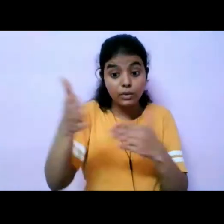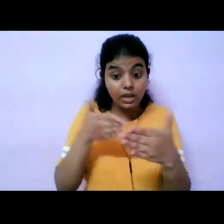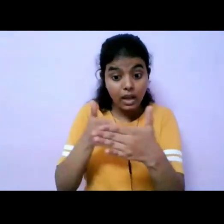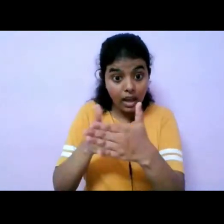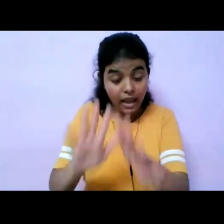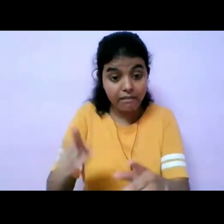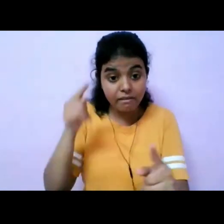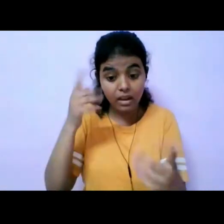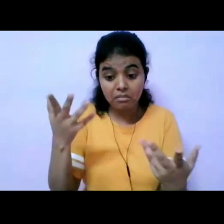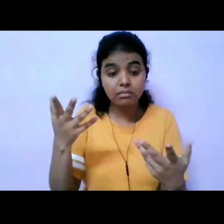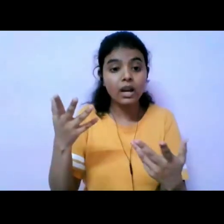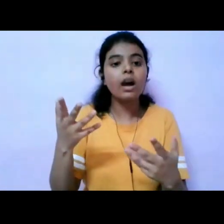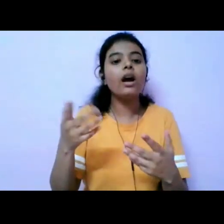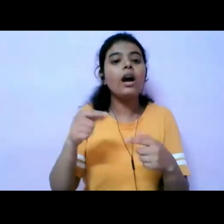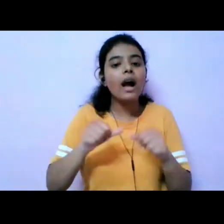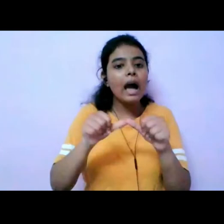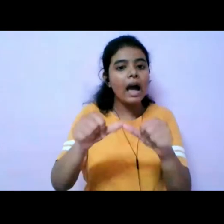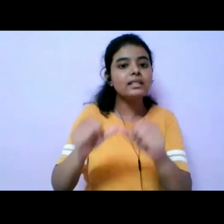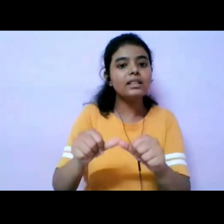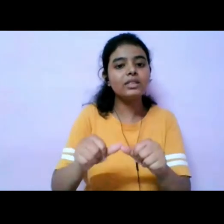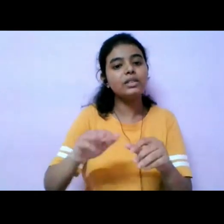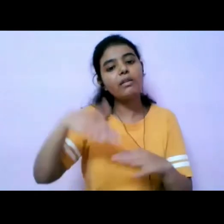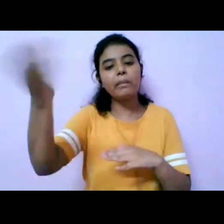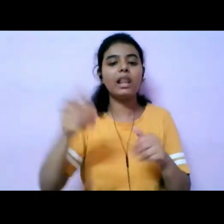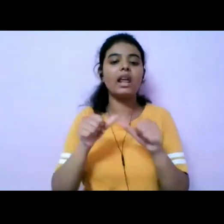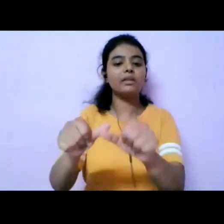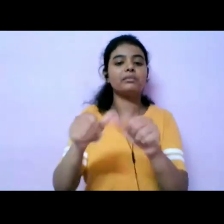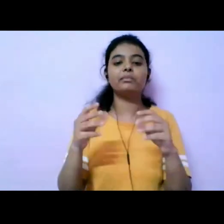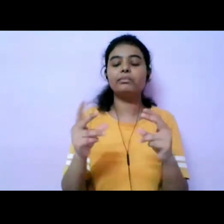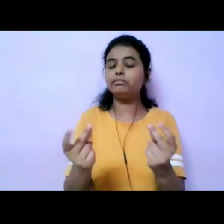objections in order to answer them in advance.